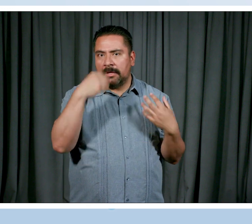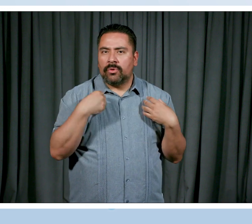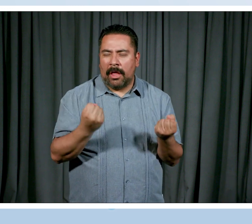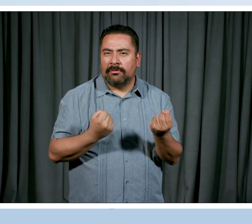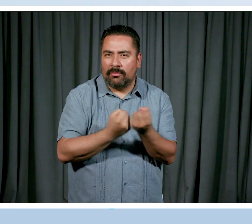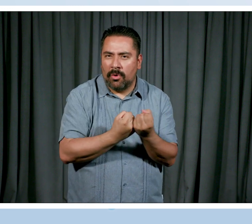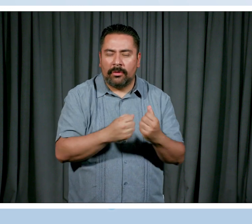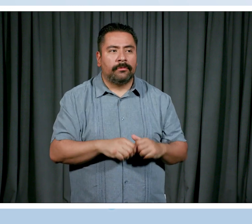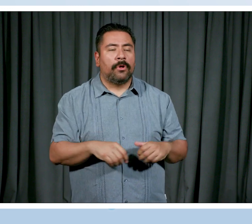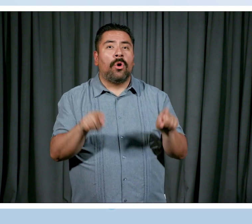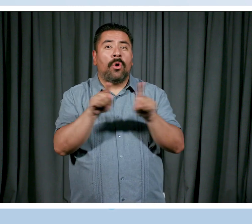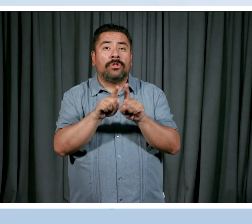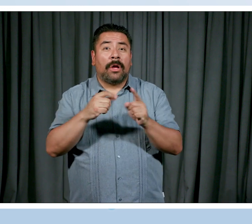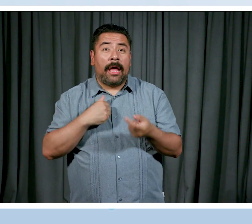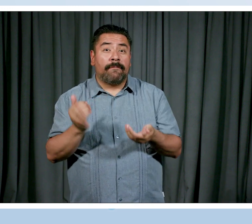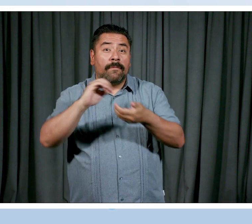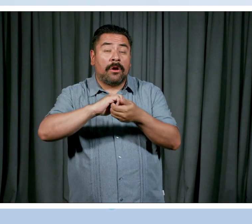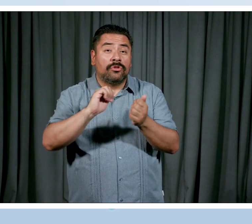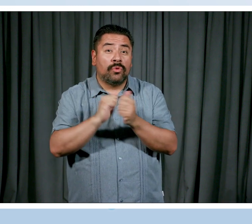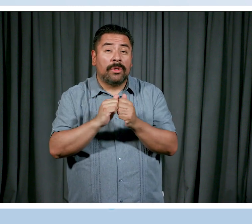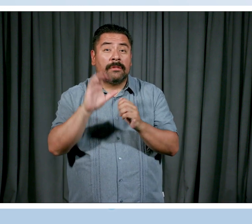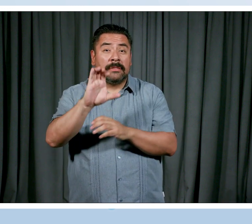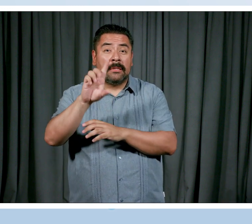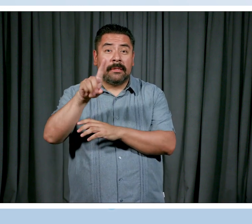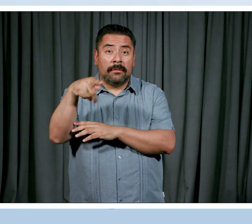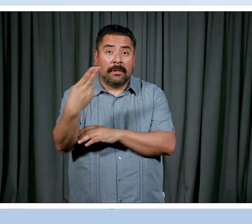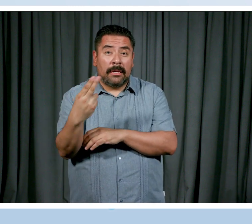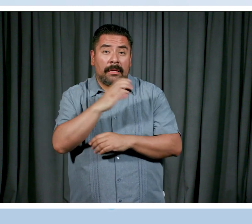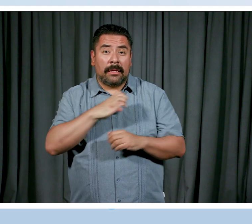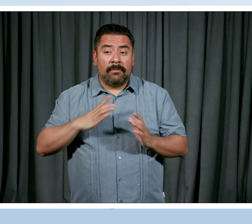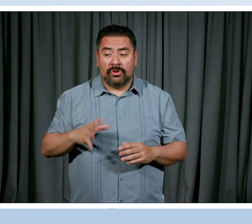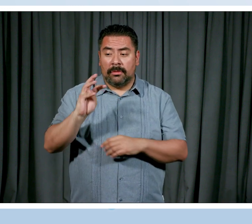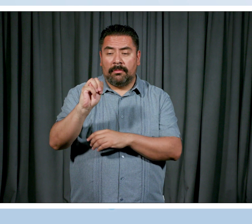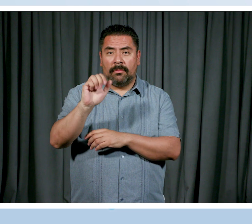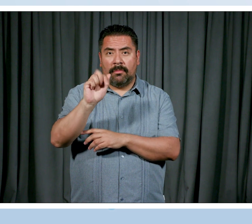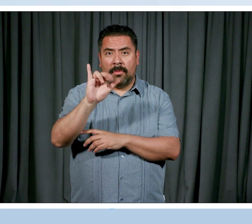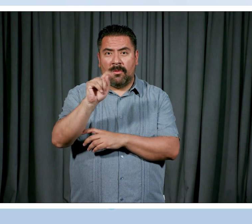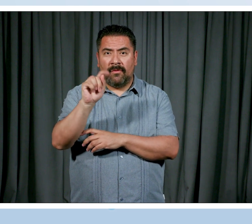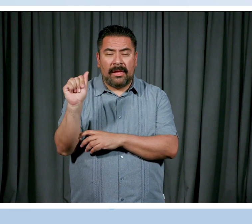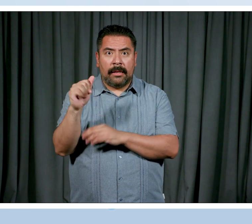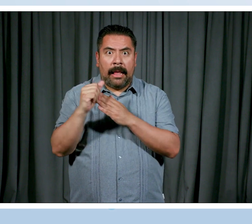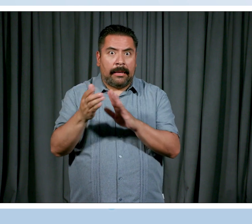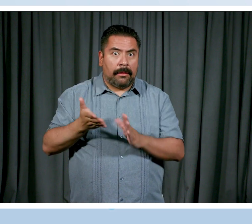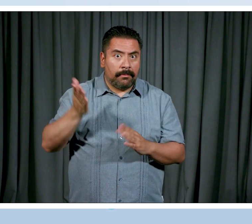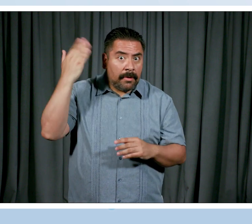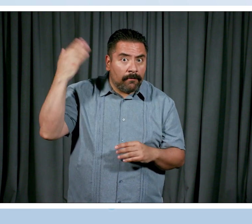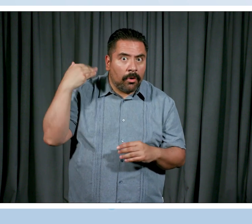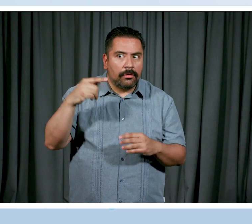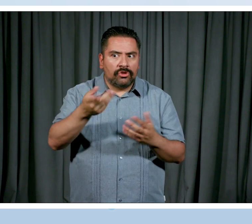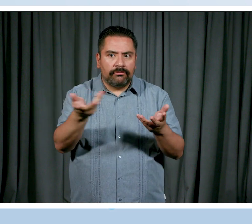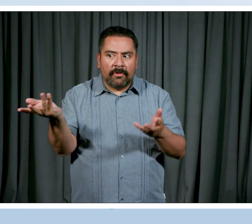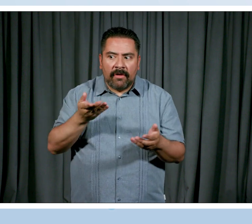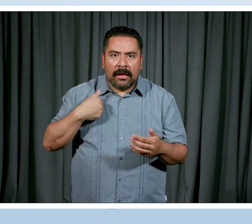We also, through the partnership with the Chicago Department of Public Health, when Commissioner Morita was leading, she invited us in to have conversations